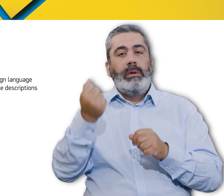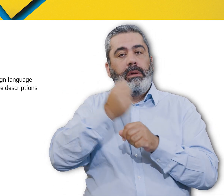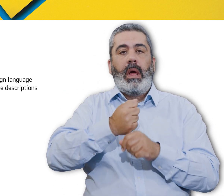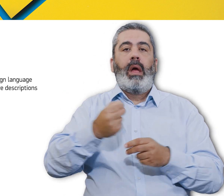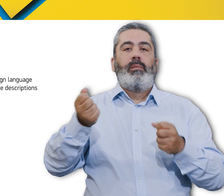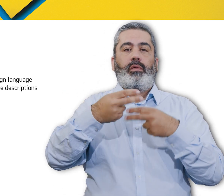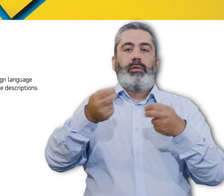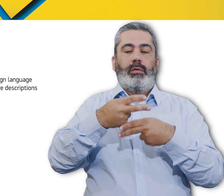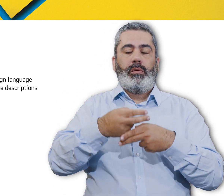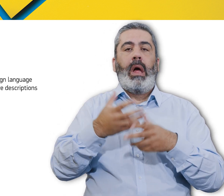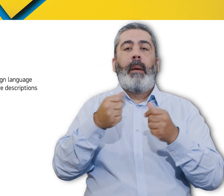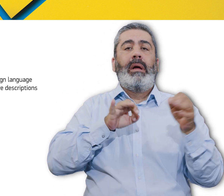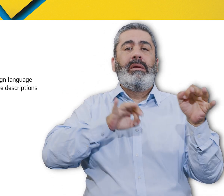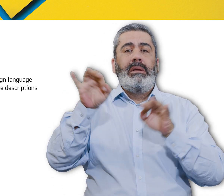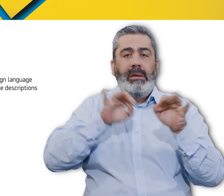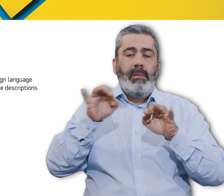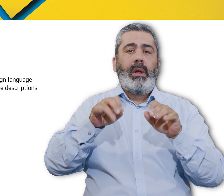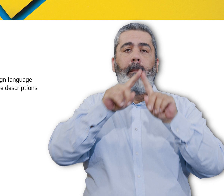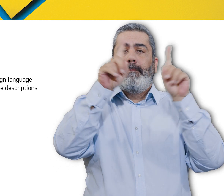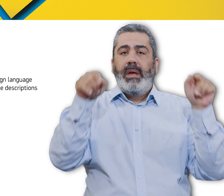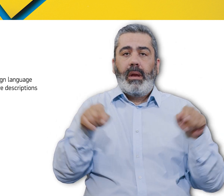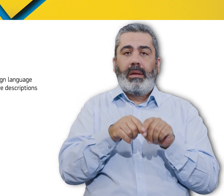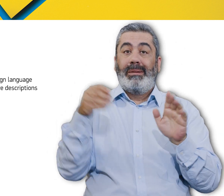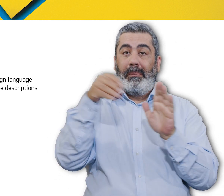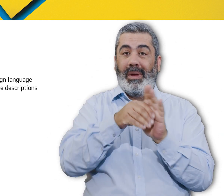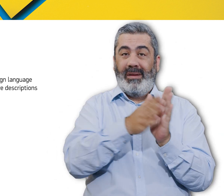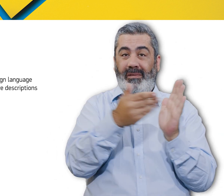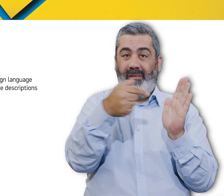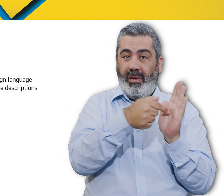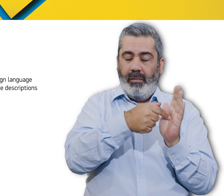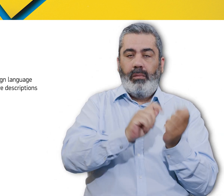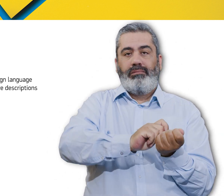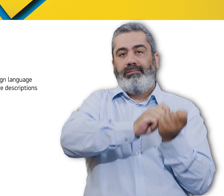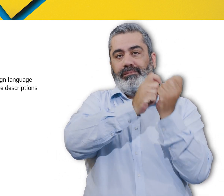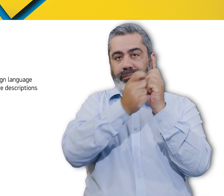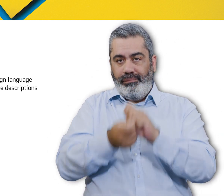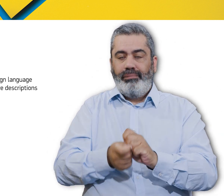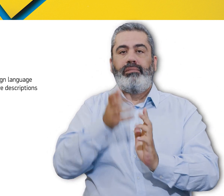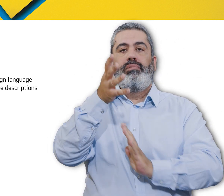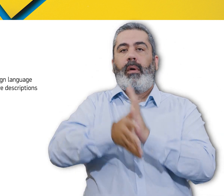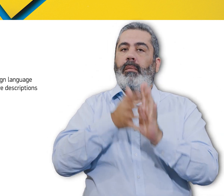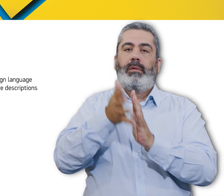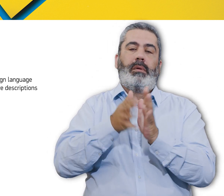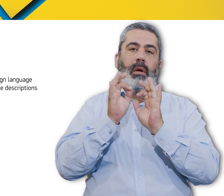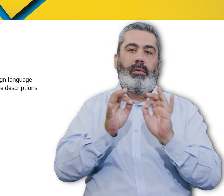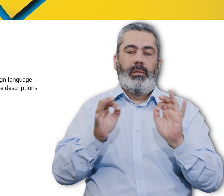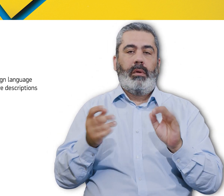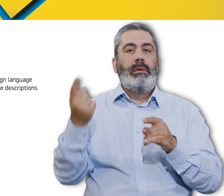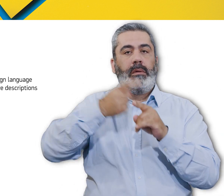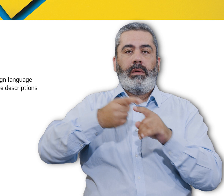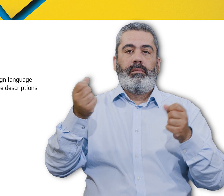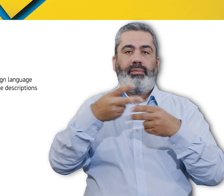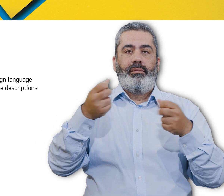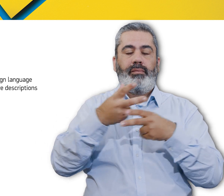Any images, figures, tables, etc. included in the printed version, in the present form, are rendered in sign language